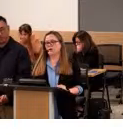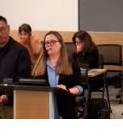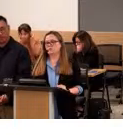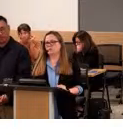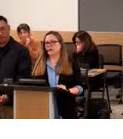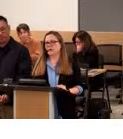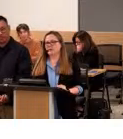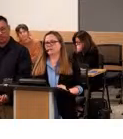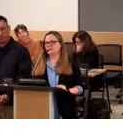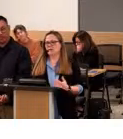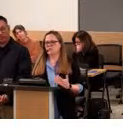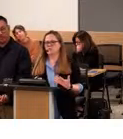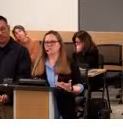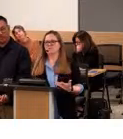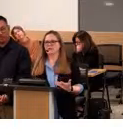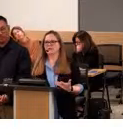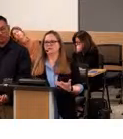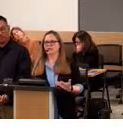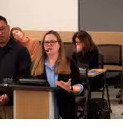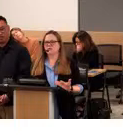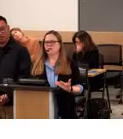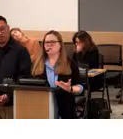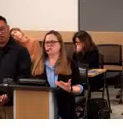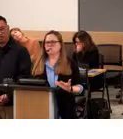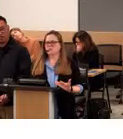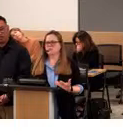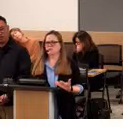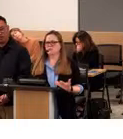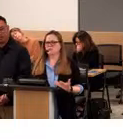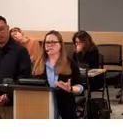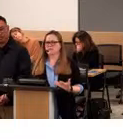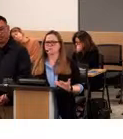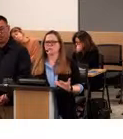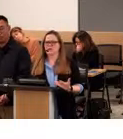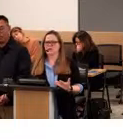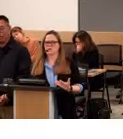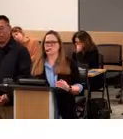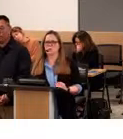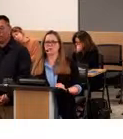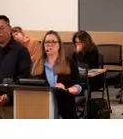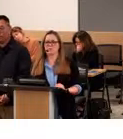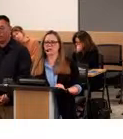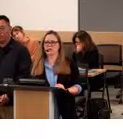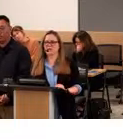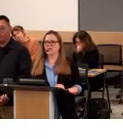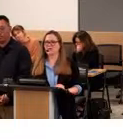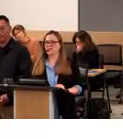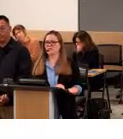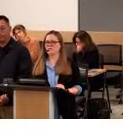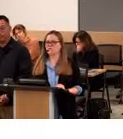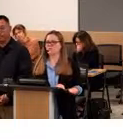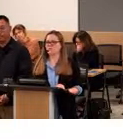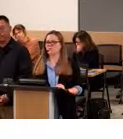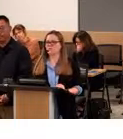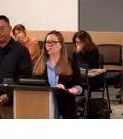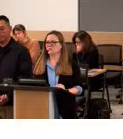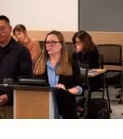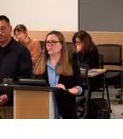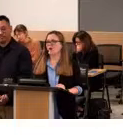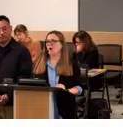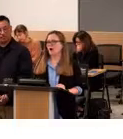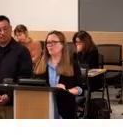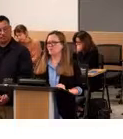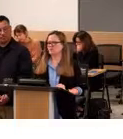want to provide, it's conference style, kind of like what you experienced at CSBA. We want to provide our educators and administrators